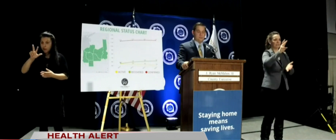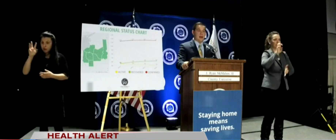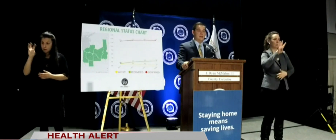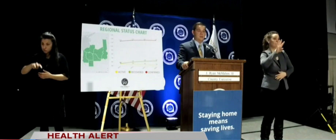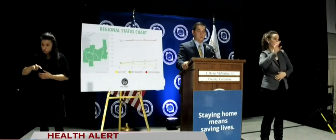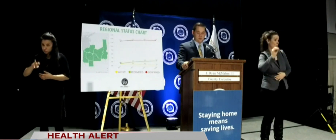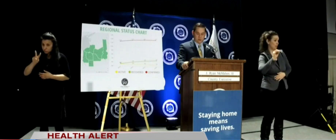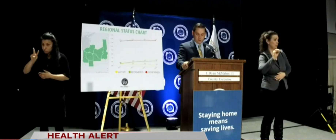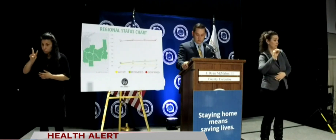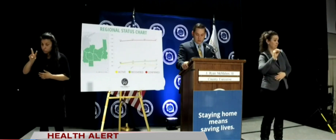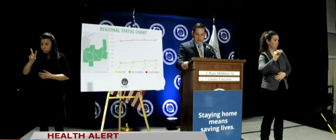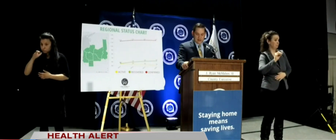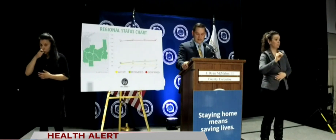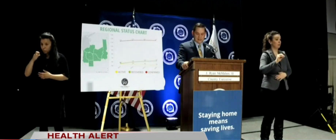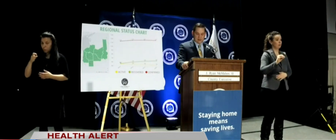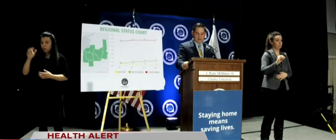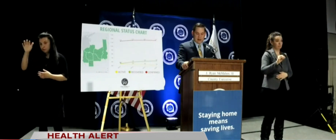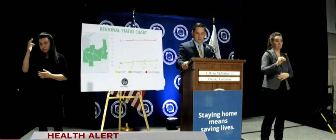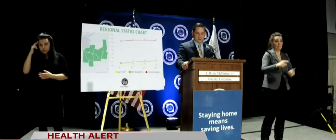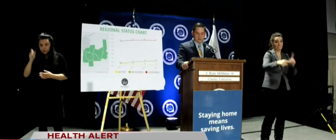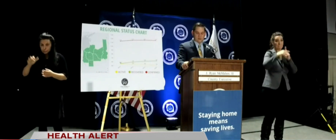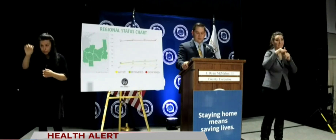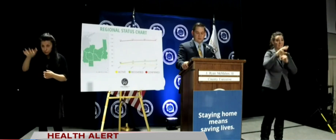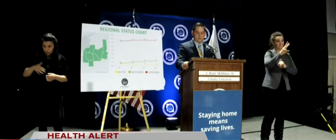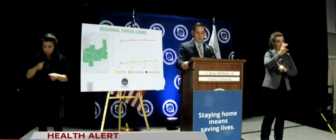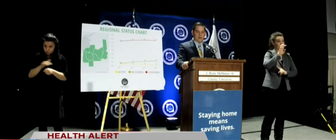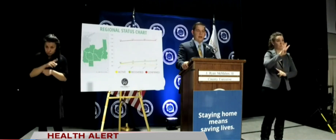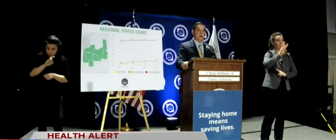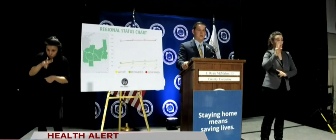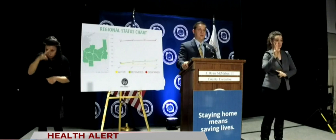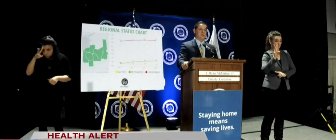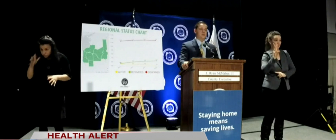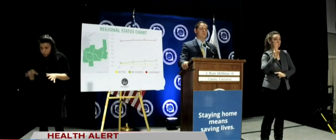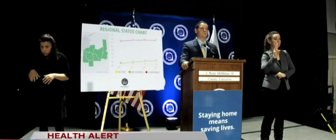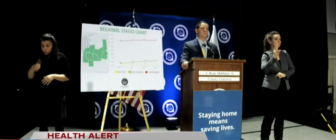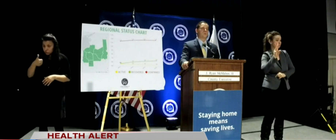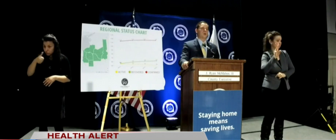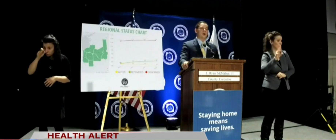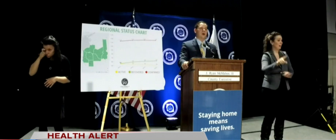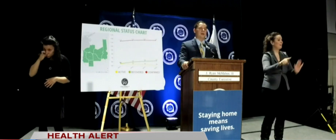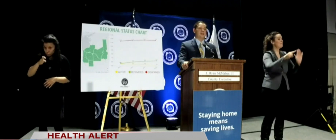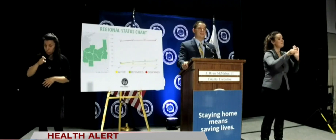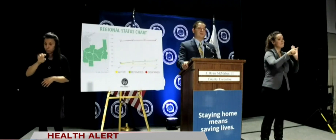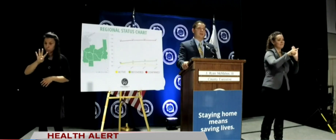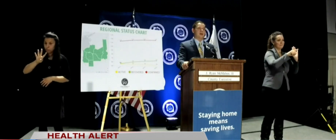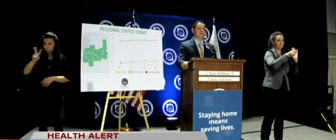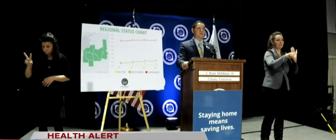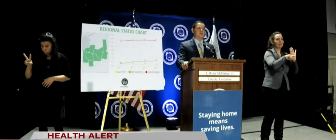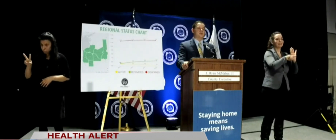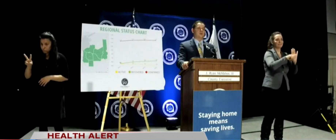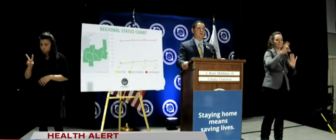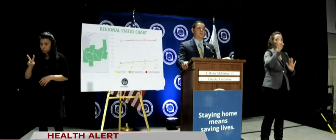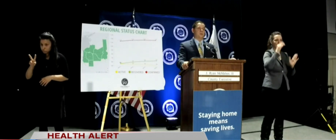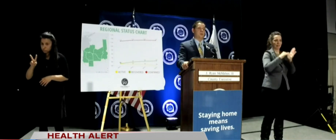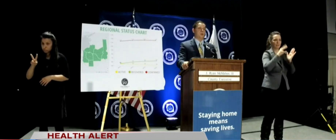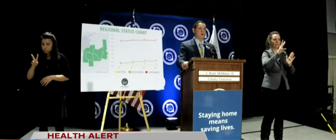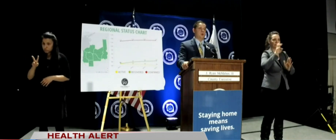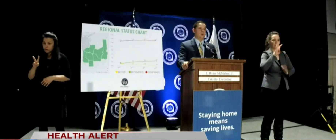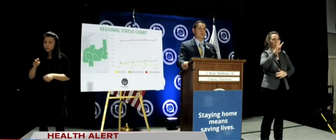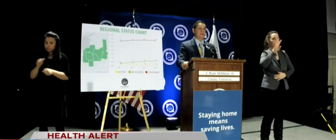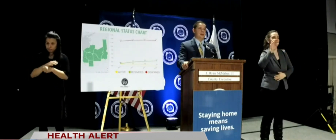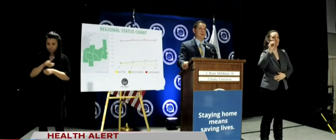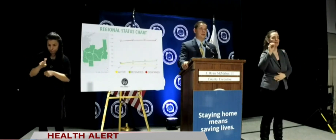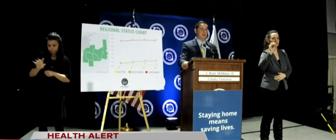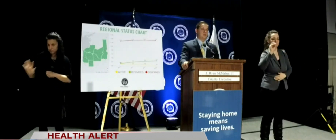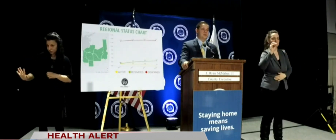646 positive results and 7,640 negative results. That is 7,640 people who